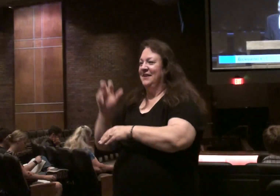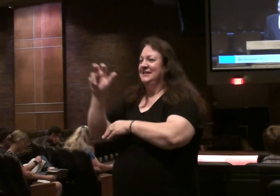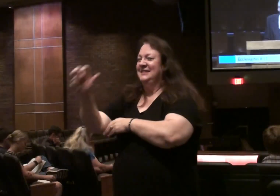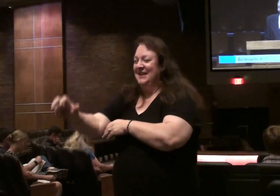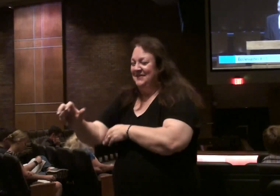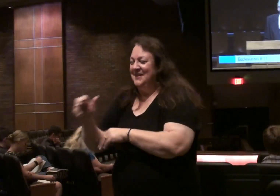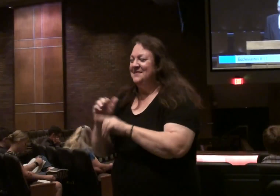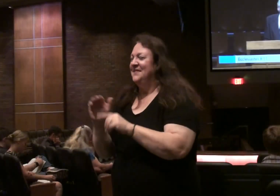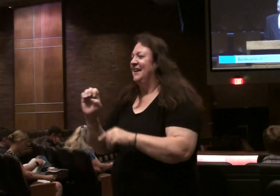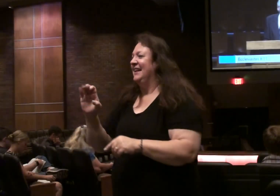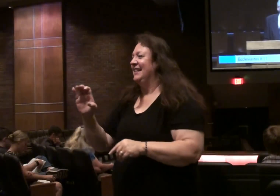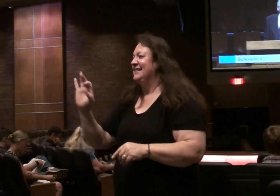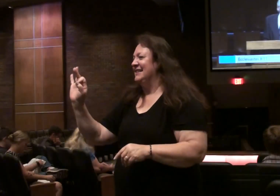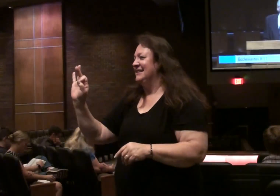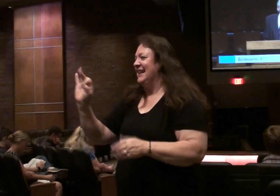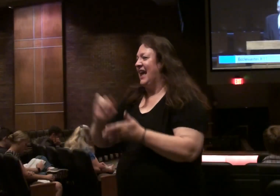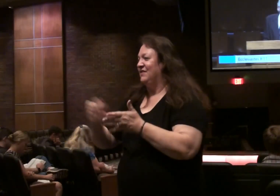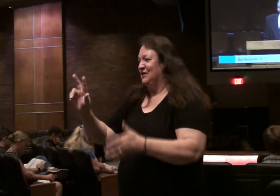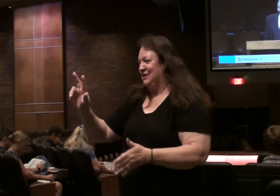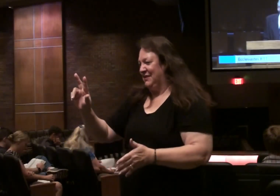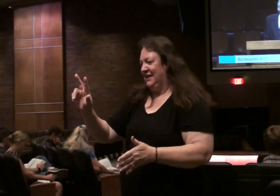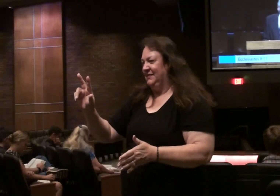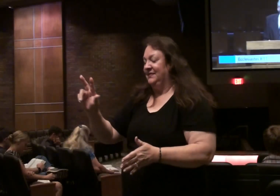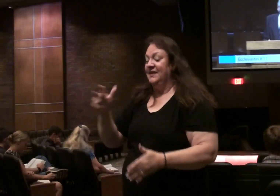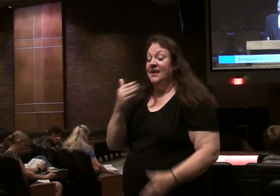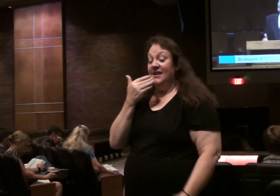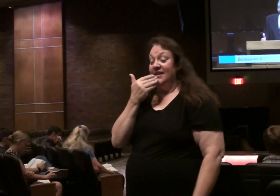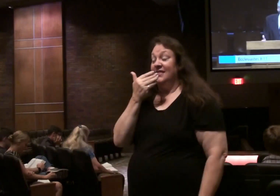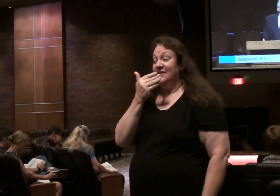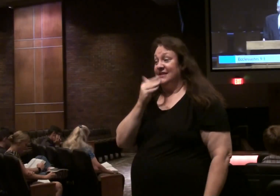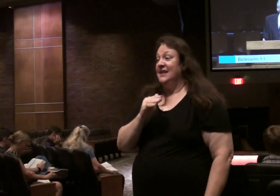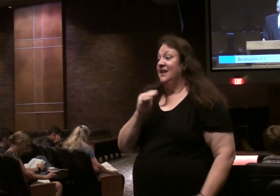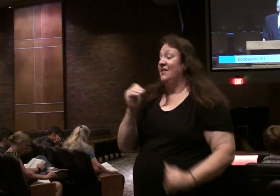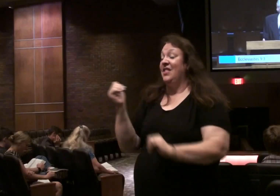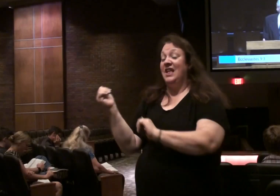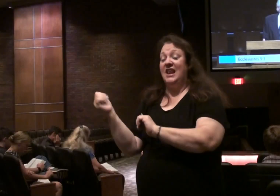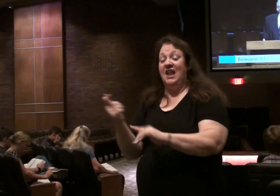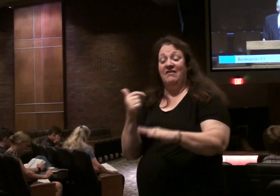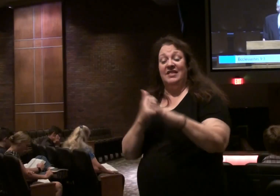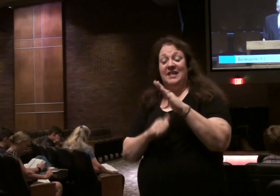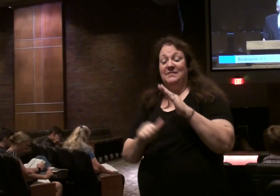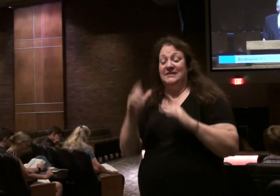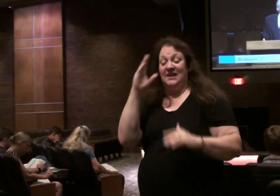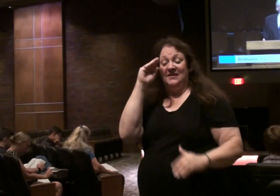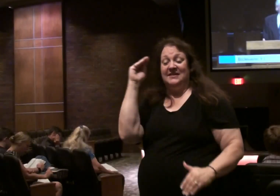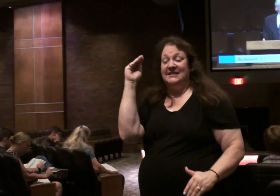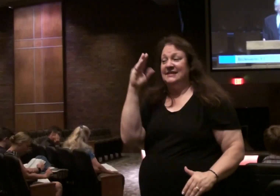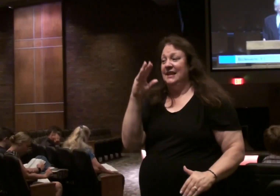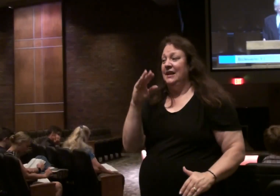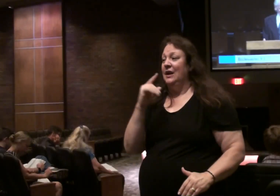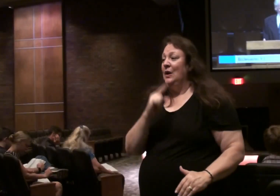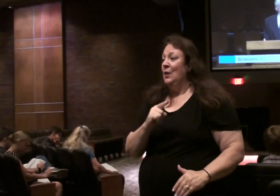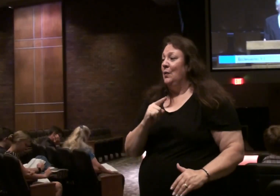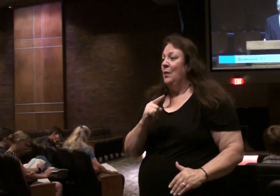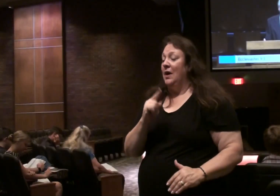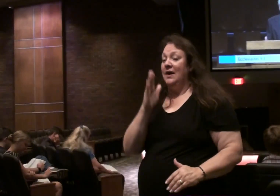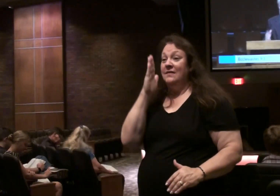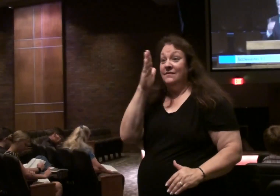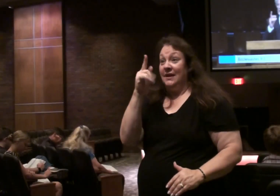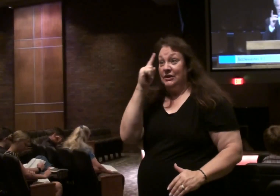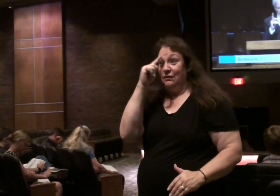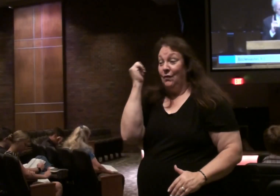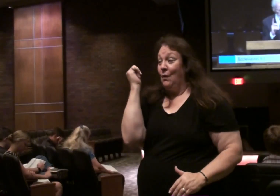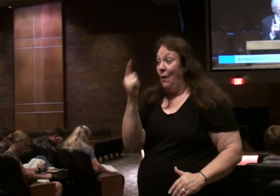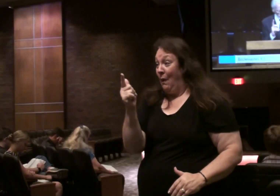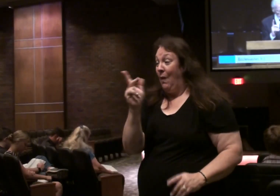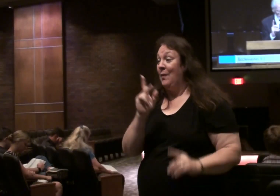but in chapter 9, verse 3, there's an evil in all that is done under the sun, that there is one fate for all men. Now note